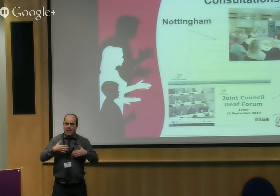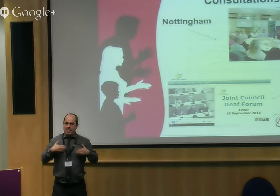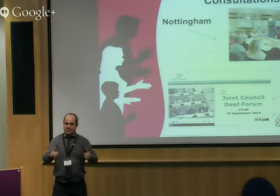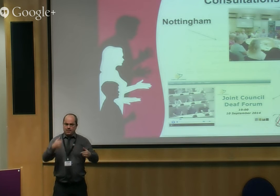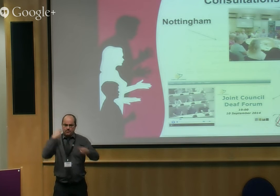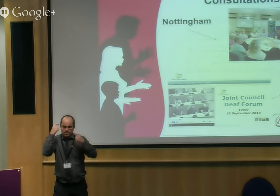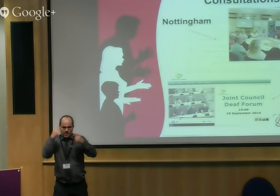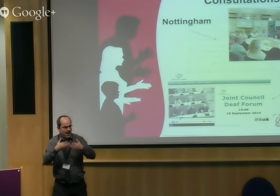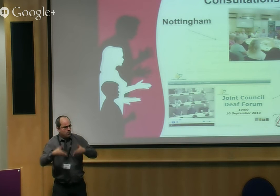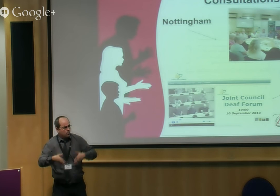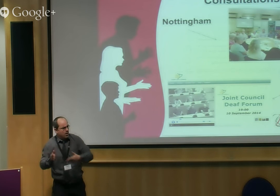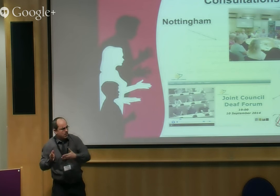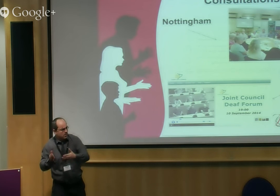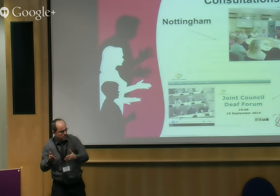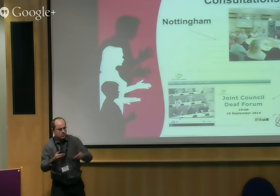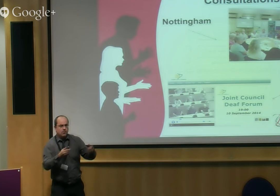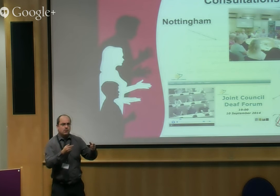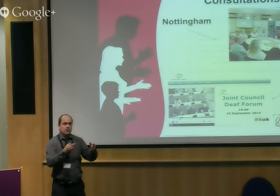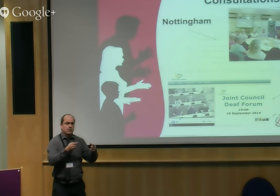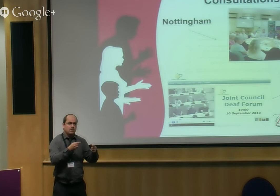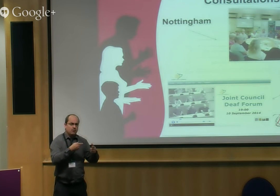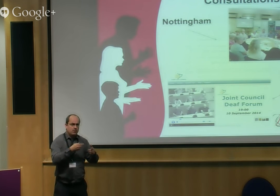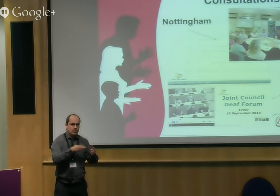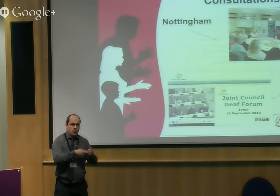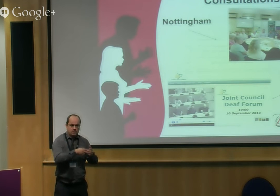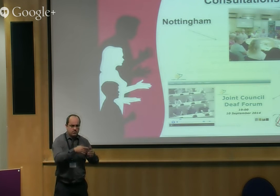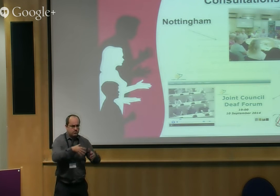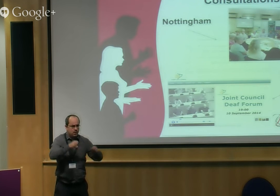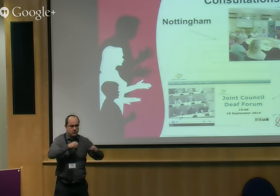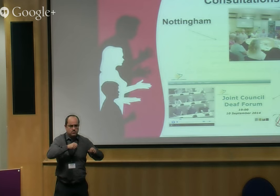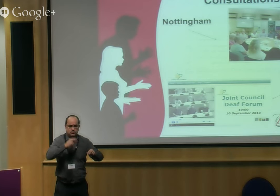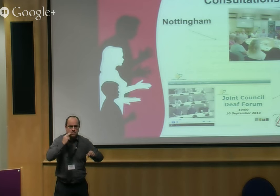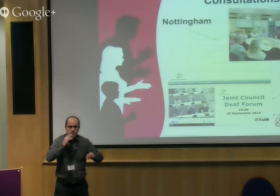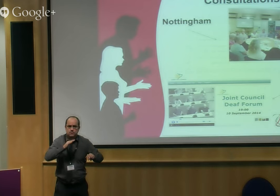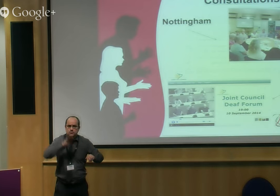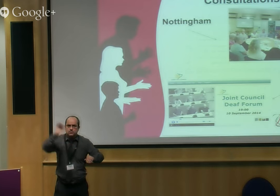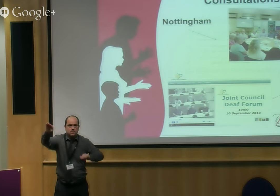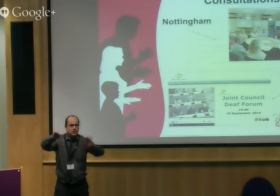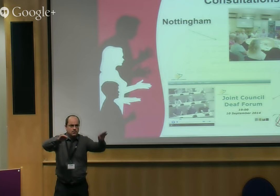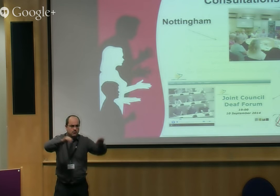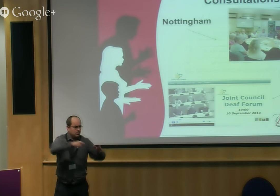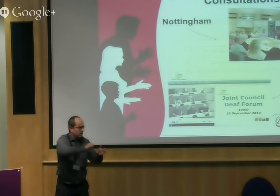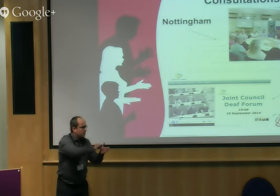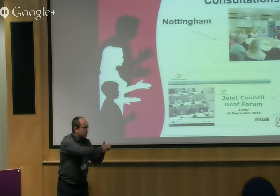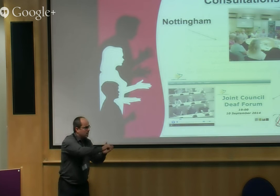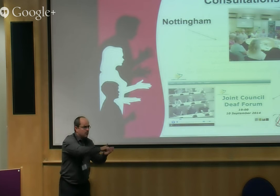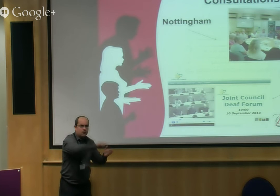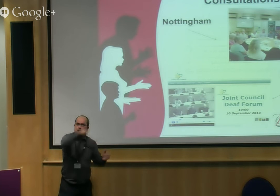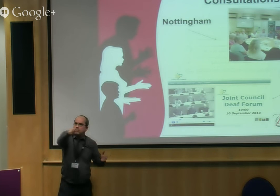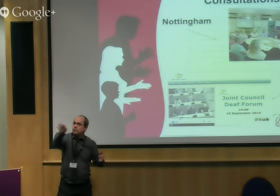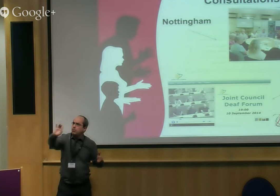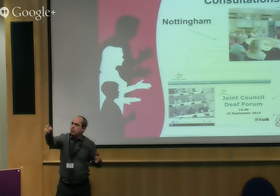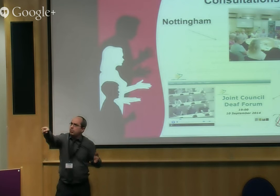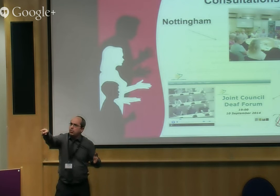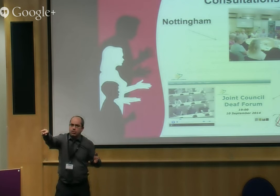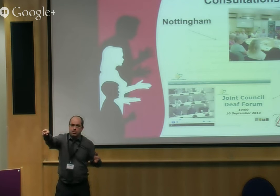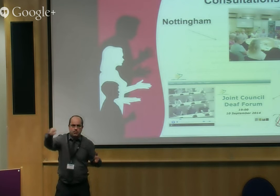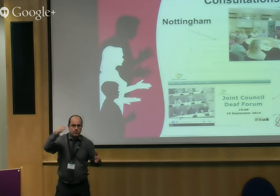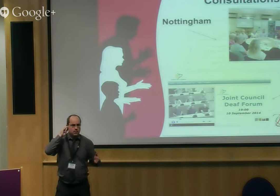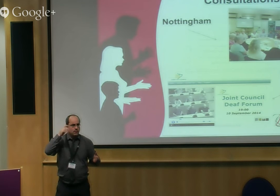could move forward and improve the health service in the Nottingham area. And Nottingham started to have a sort of deaf people